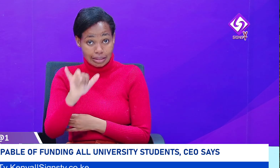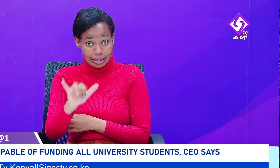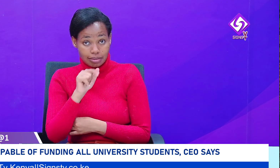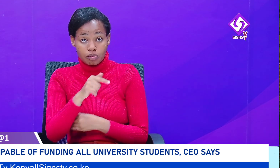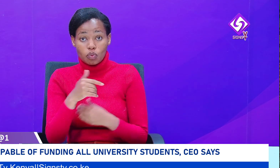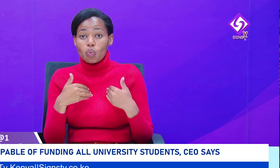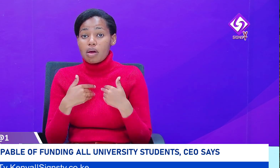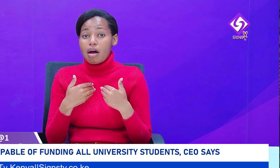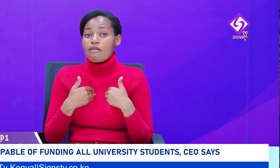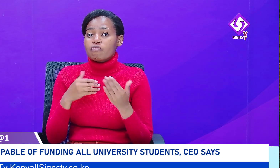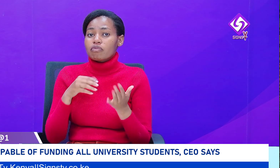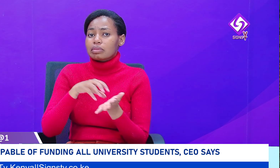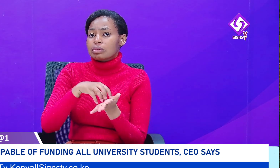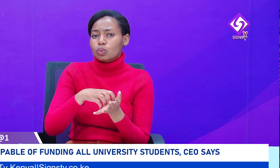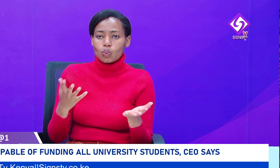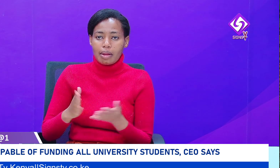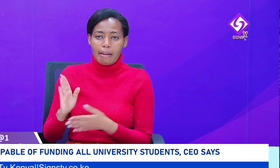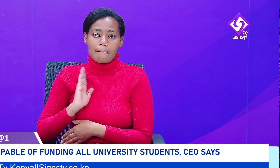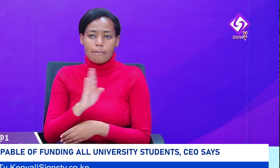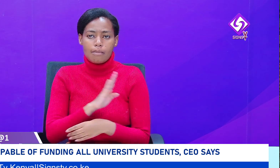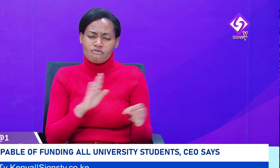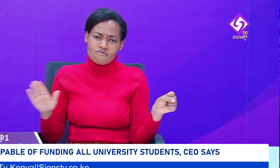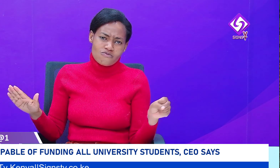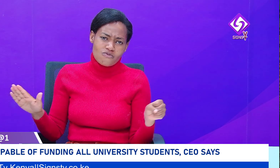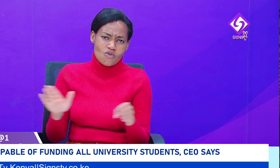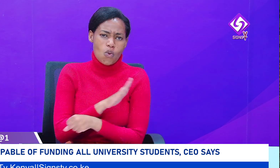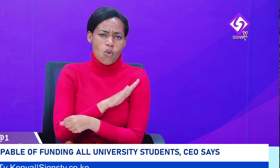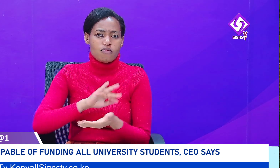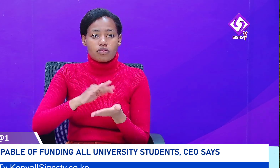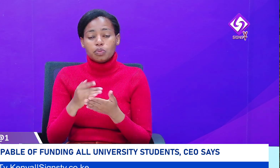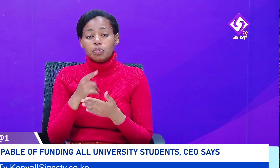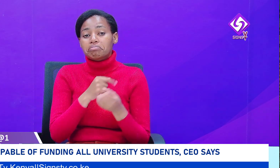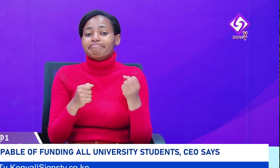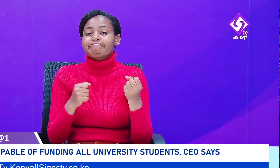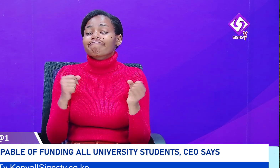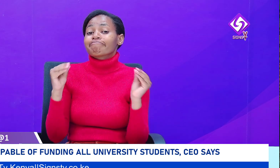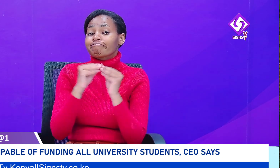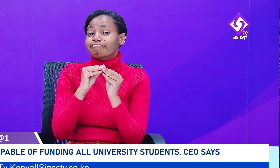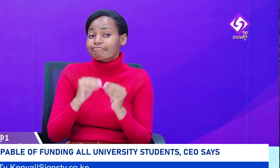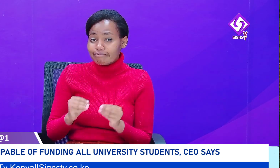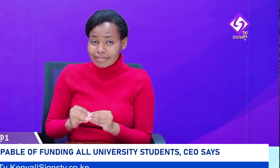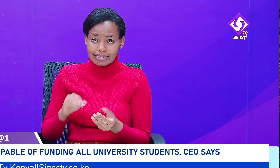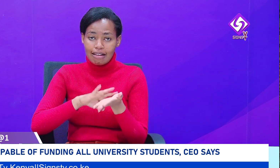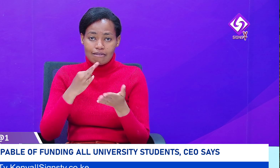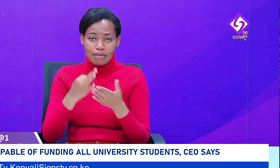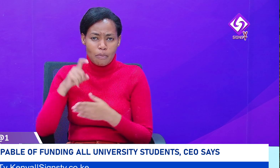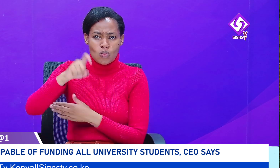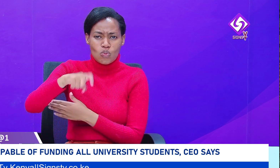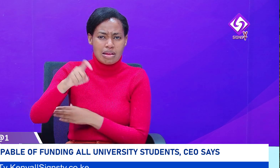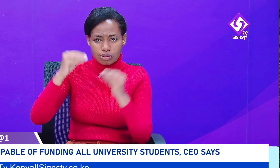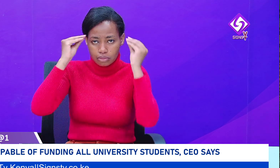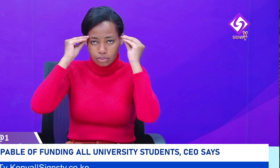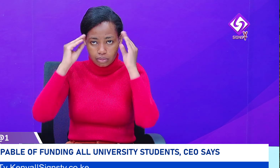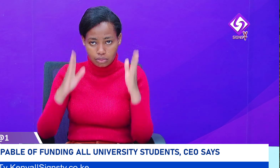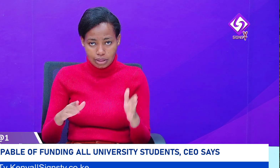HELB CEO Geoffrey Monari has stated that the board is fully capable of meeting the